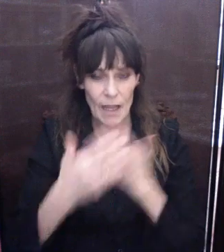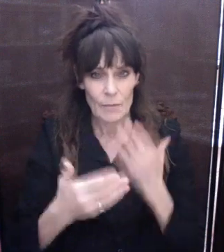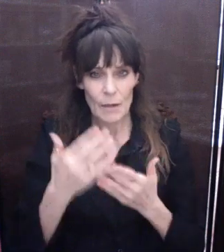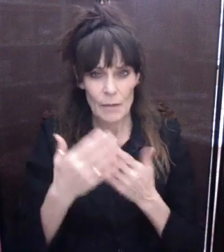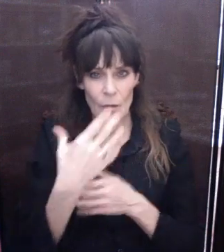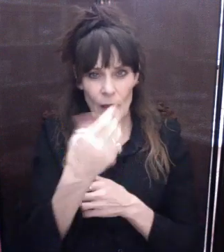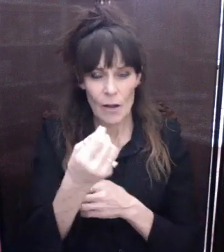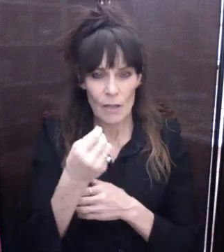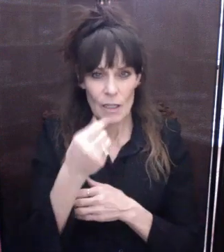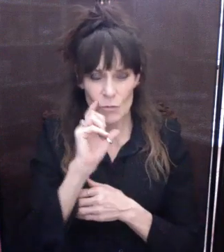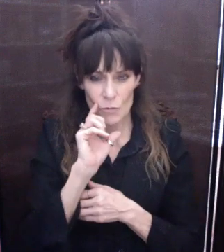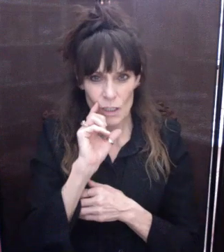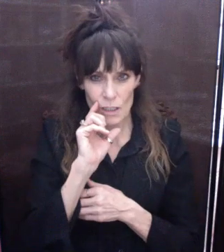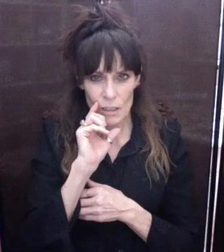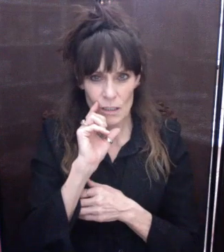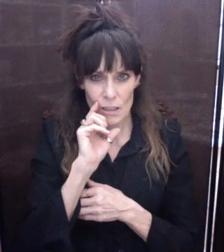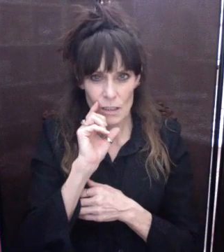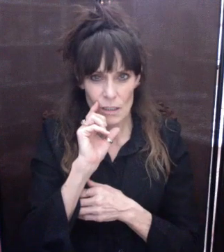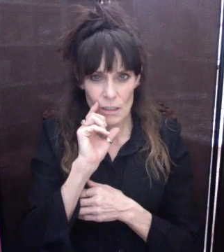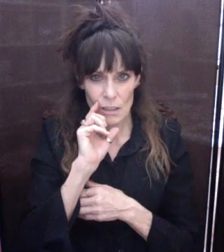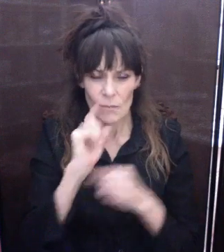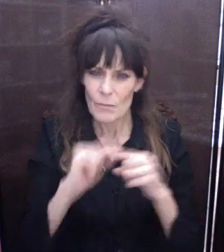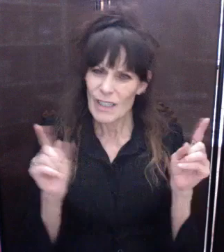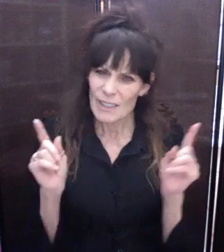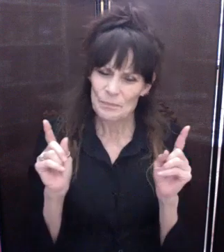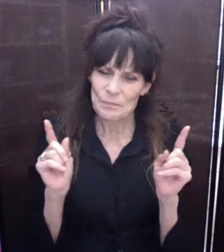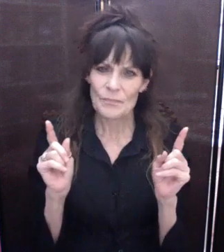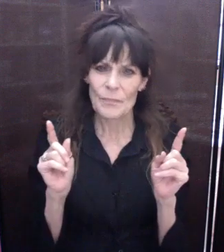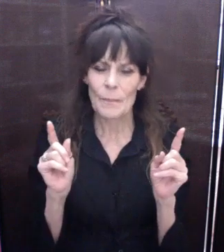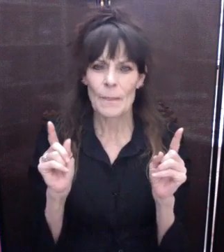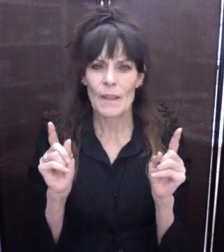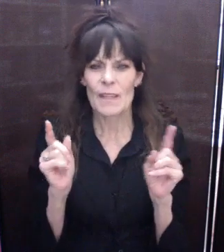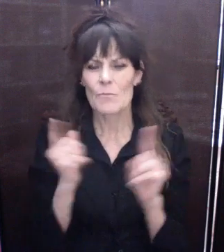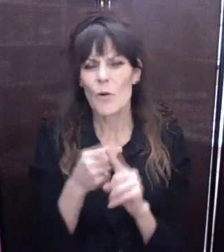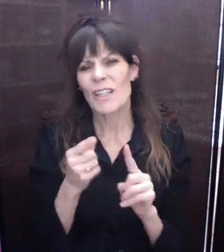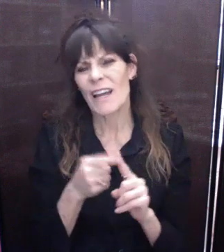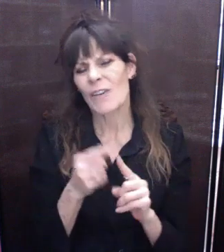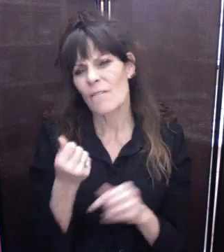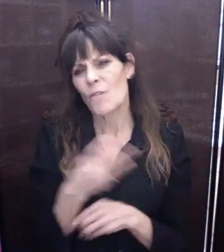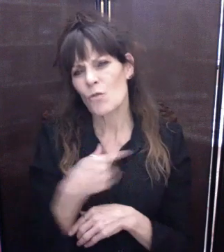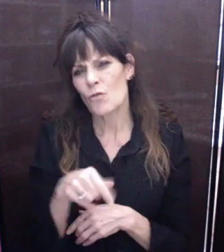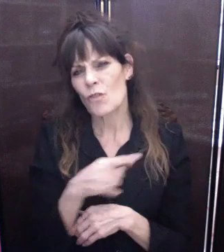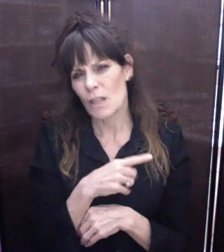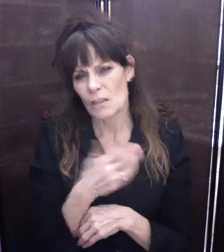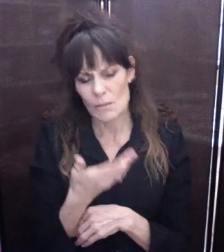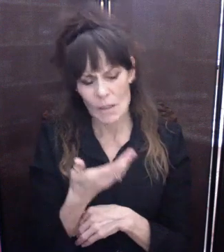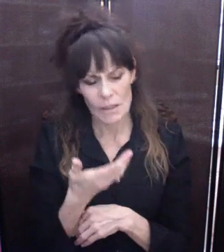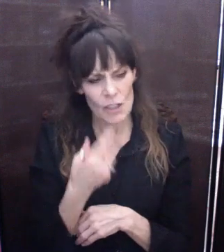on that basis alone. But, he pointed out a couple things to me at that point. He showed me, Dr.